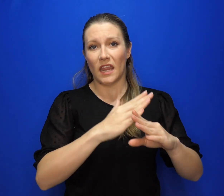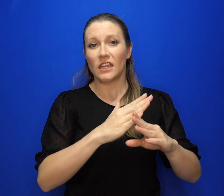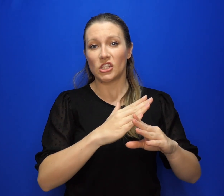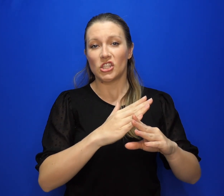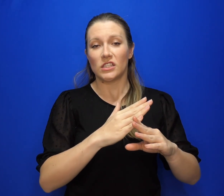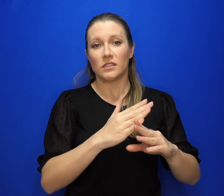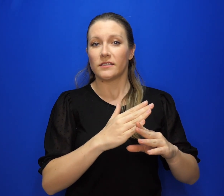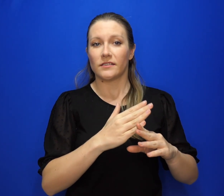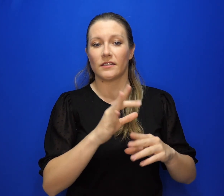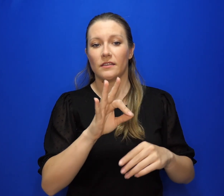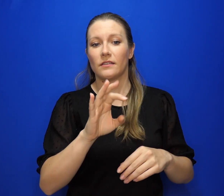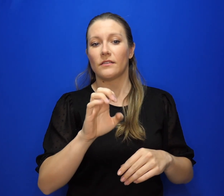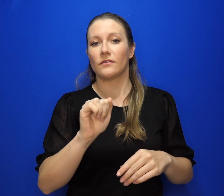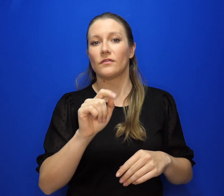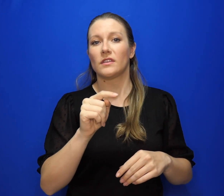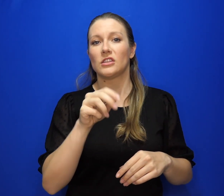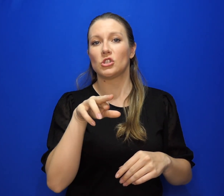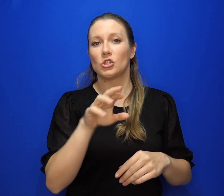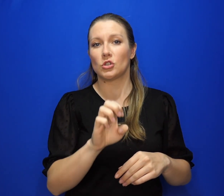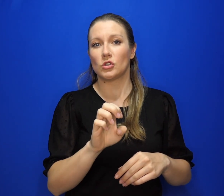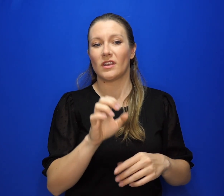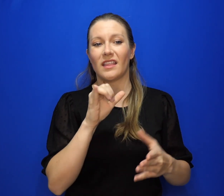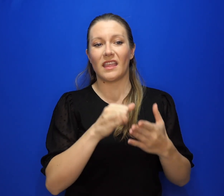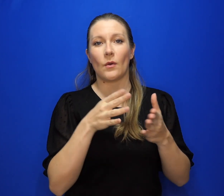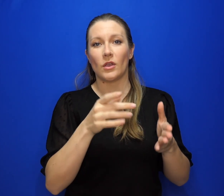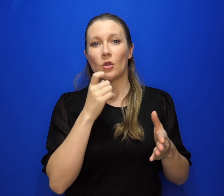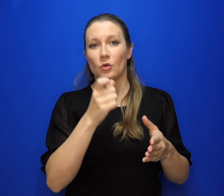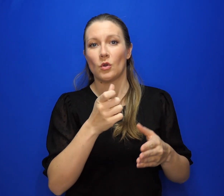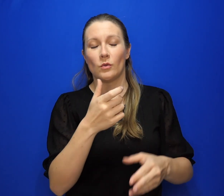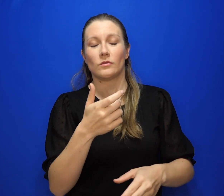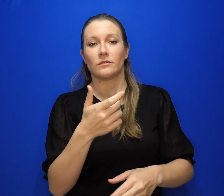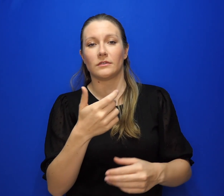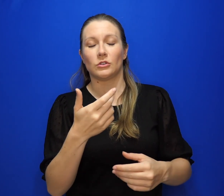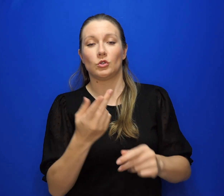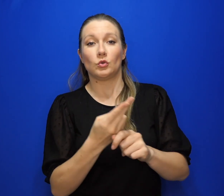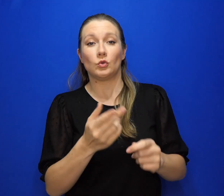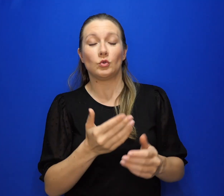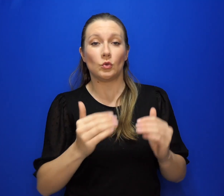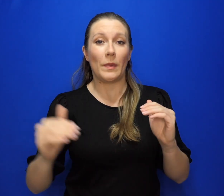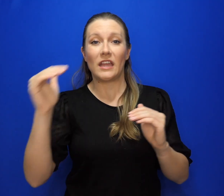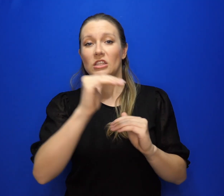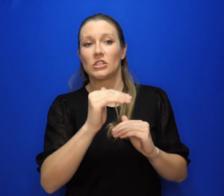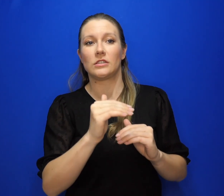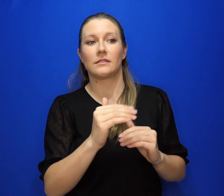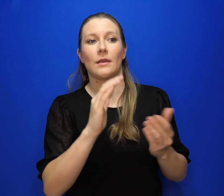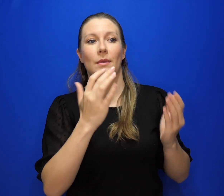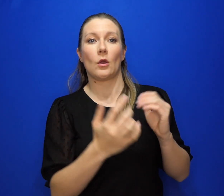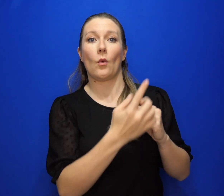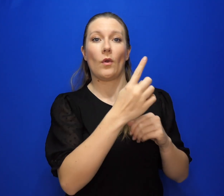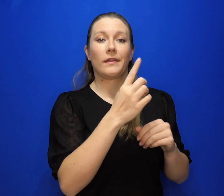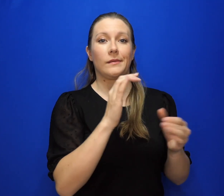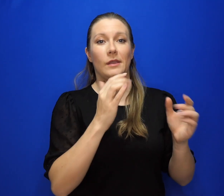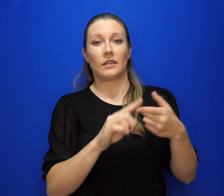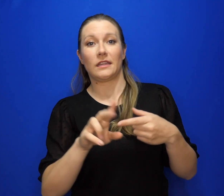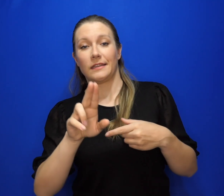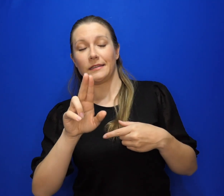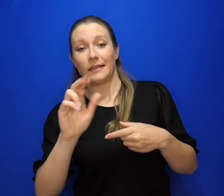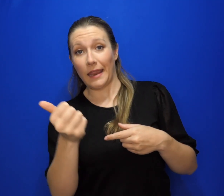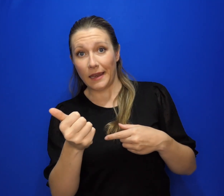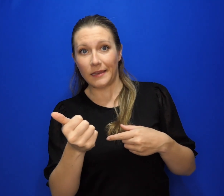dosing too much, even of the right insulin, right? 1 unit versus, oh my gosh, I took 10 units because I didn't realize what buttons I was pushing, right? Yeah. But I